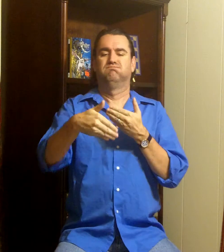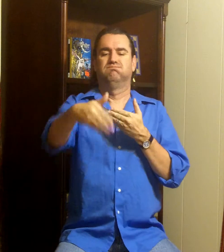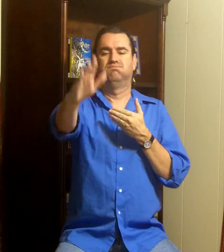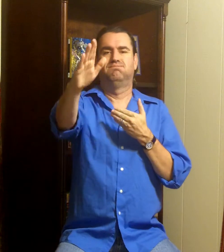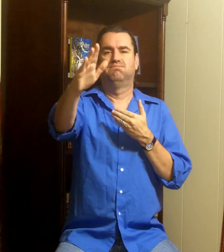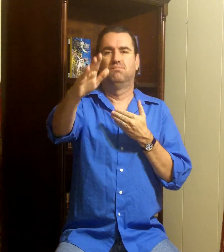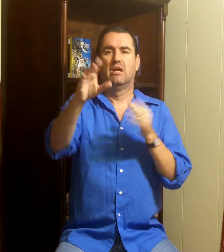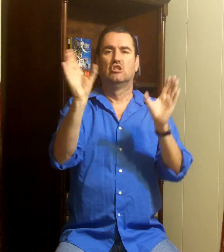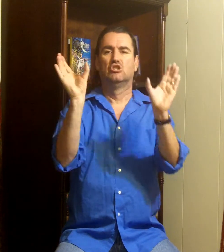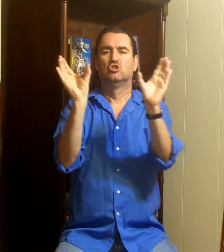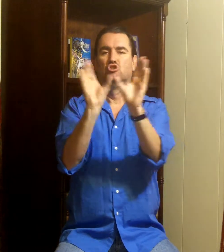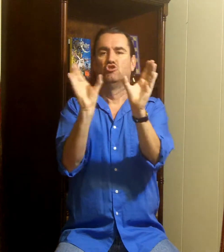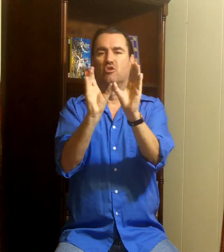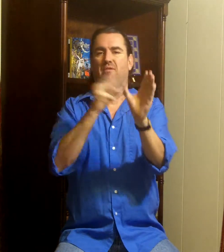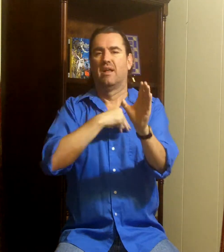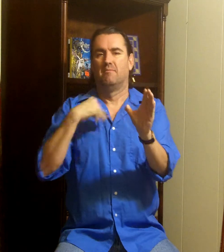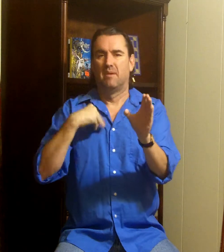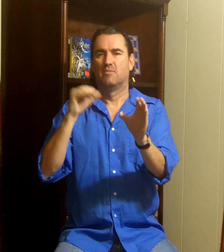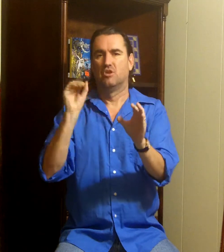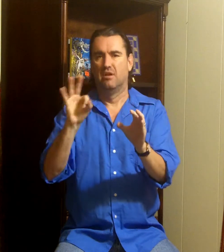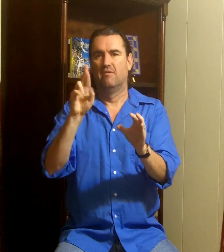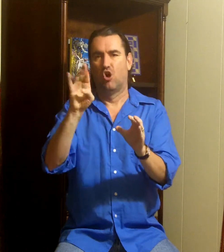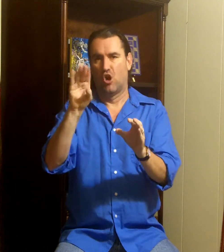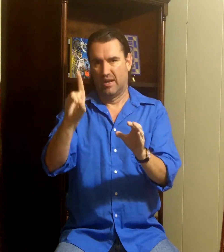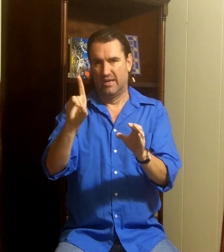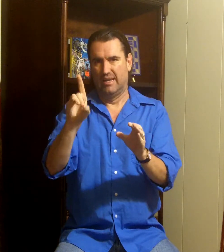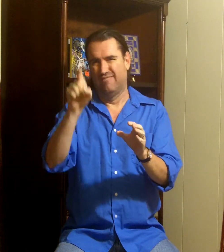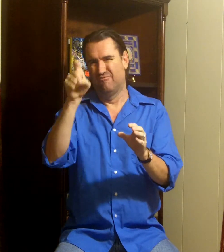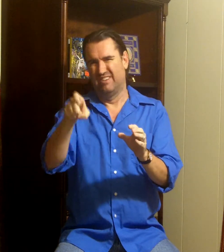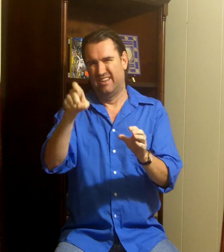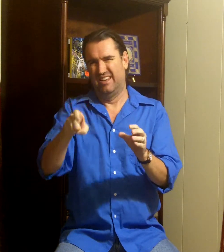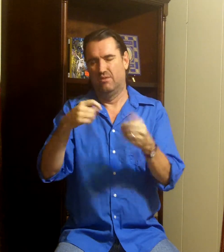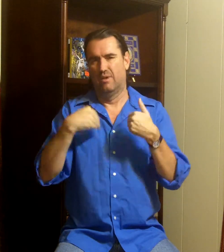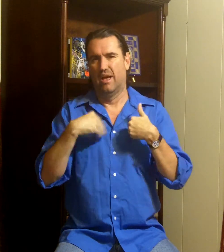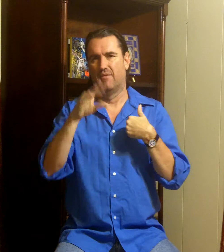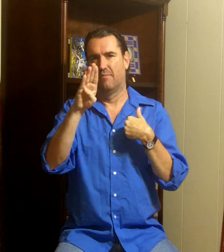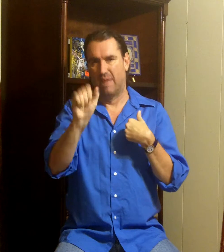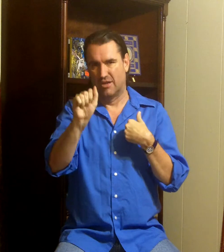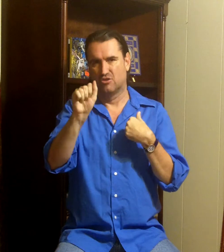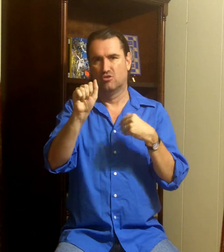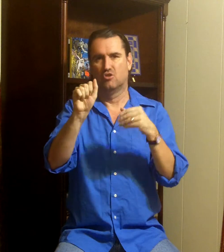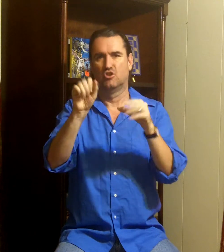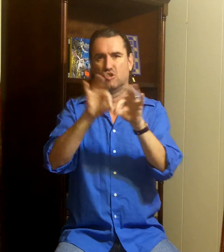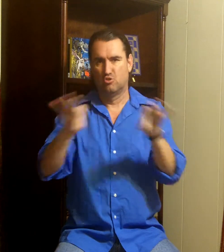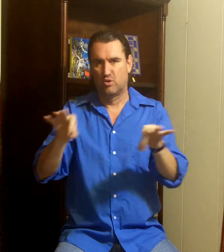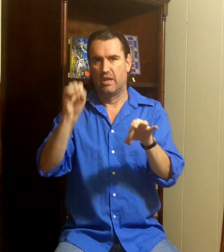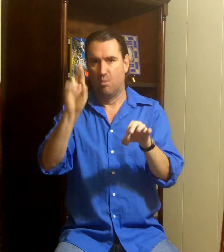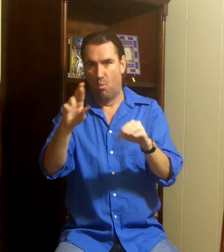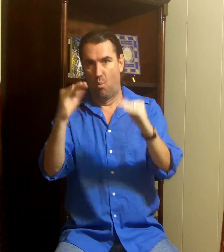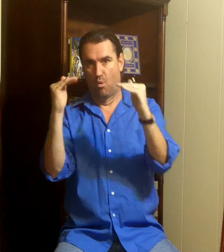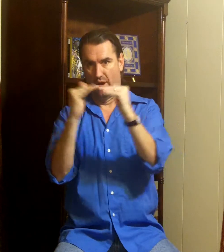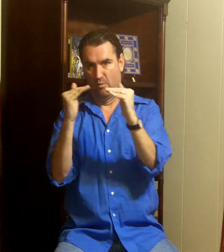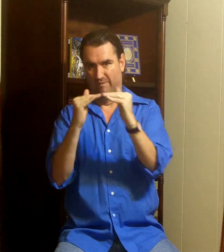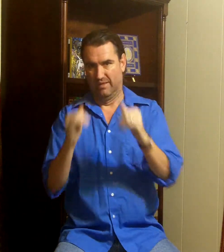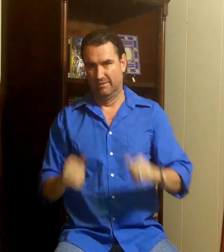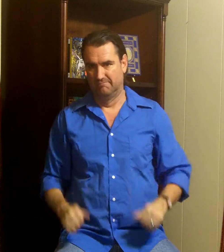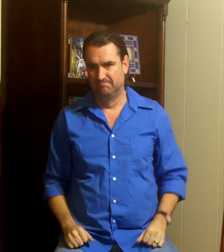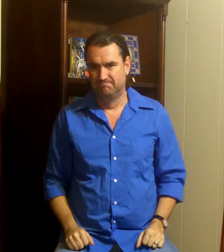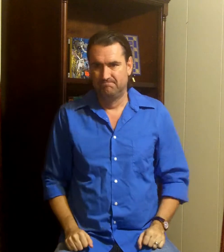degree, a bachelor's degree, and or that equivalency. In any any case,